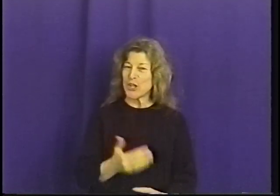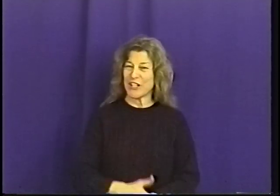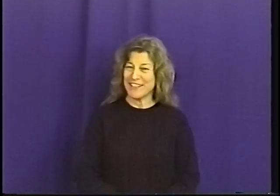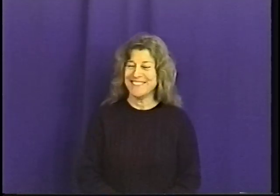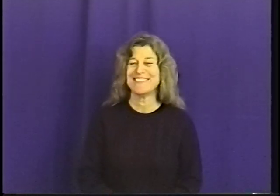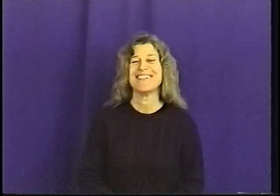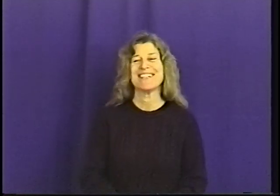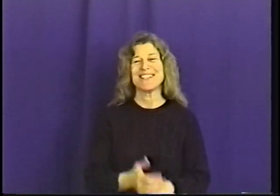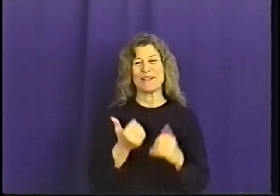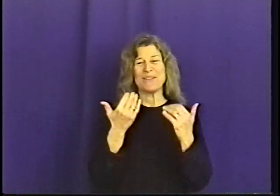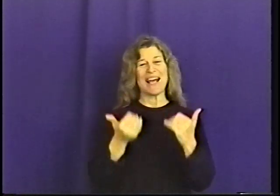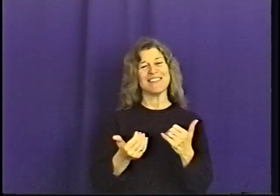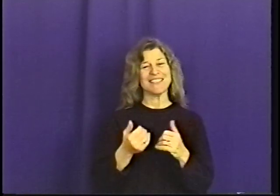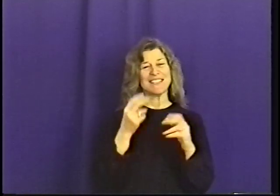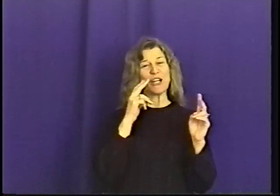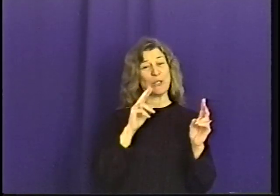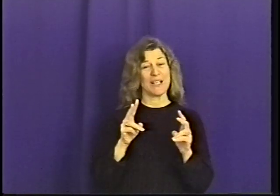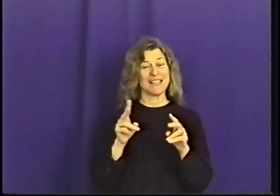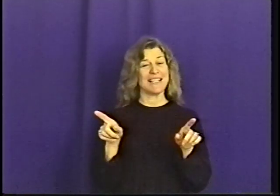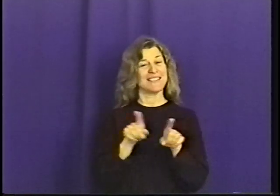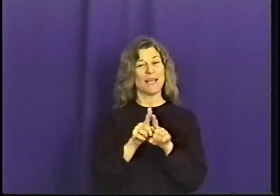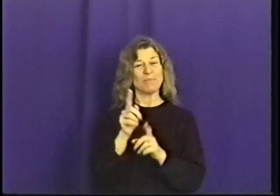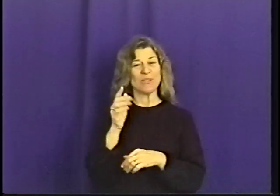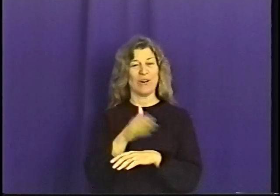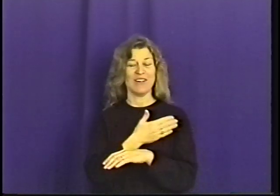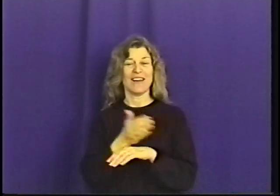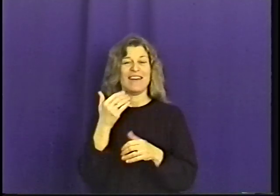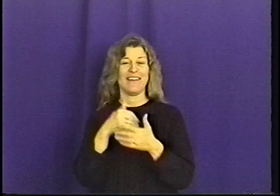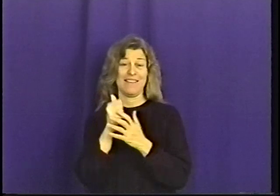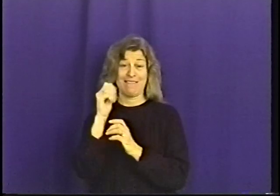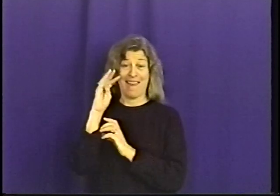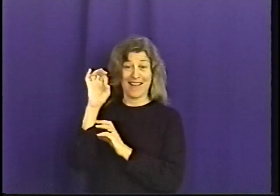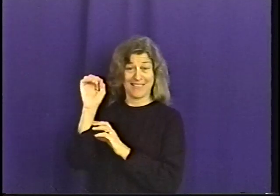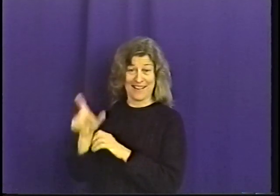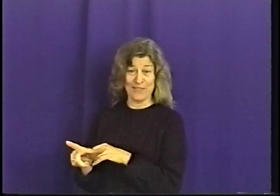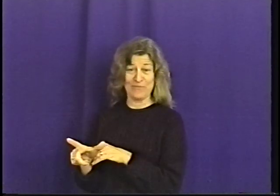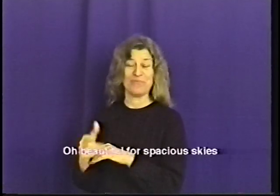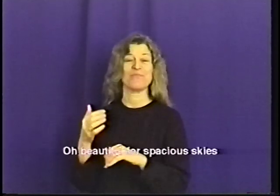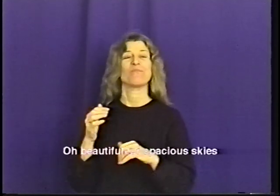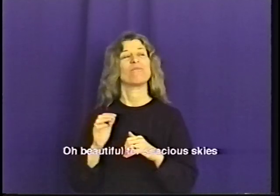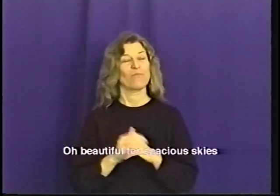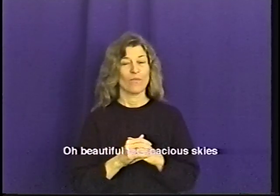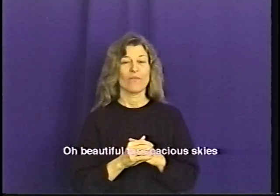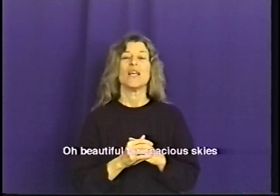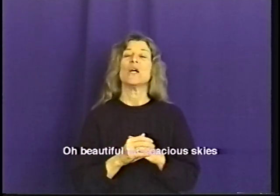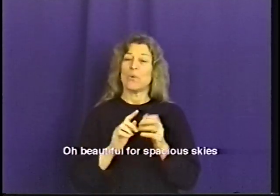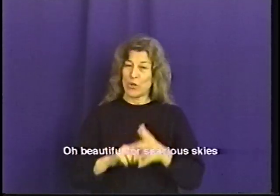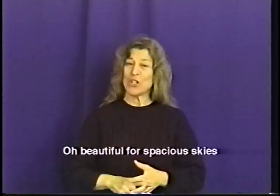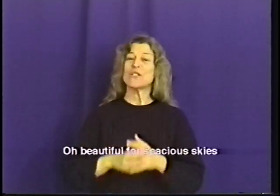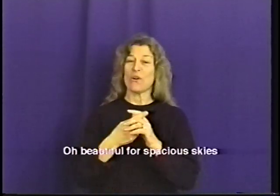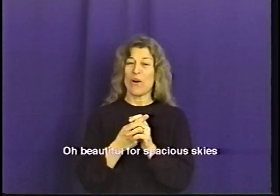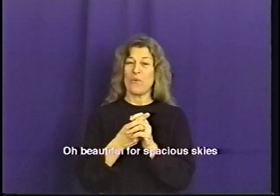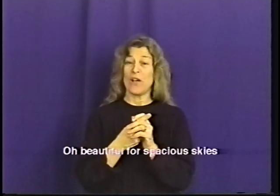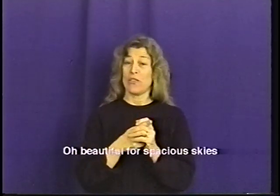pretty good. So now let's take a look at that same song in ASL. We're going to start with